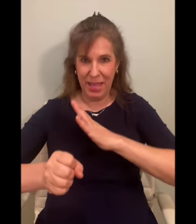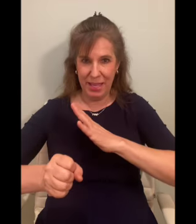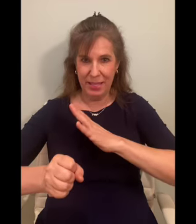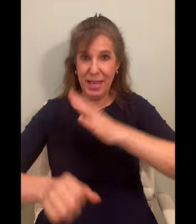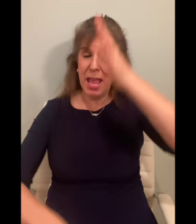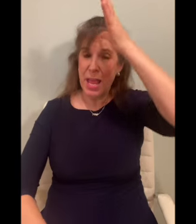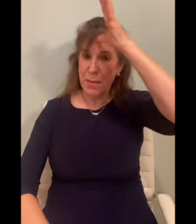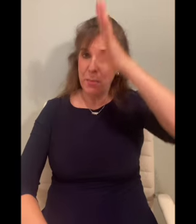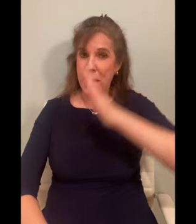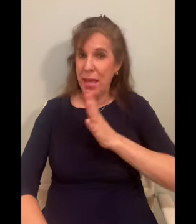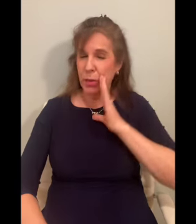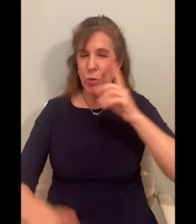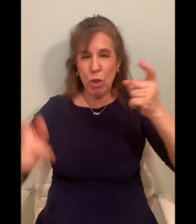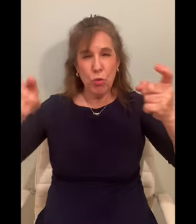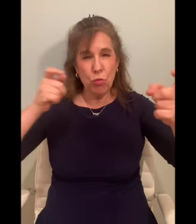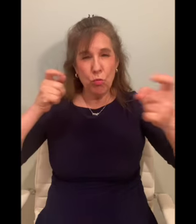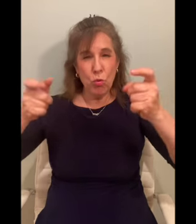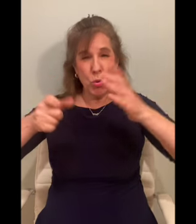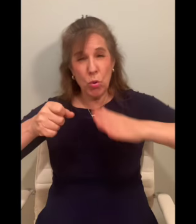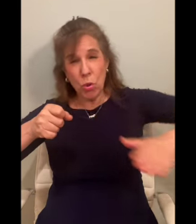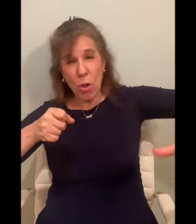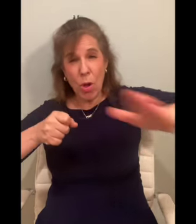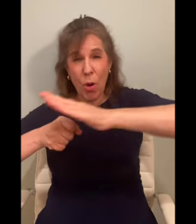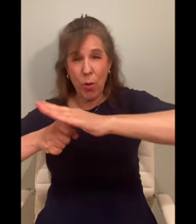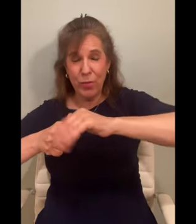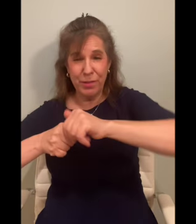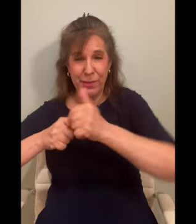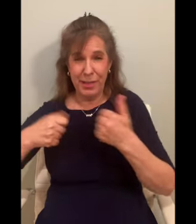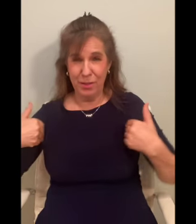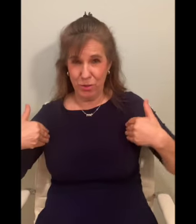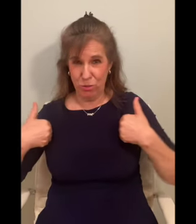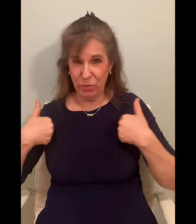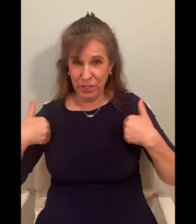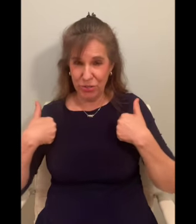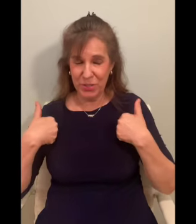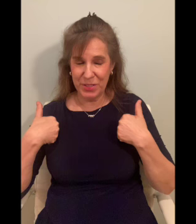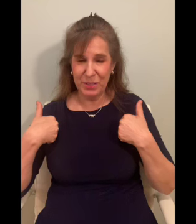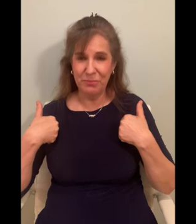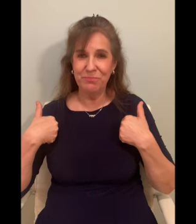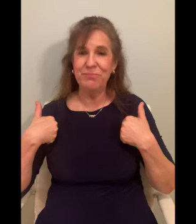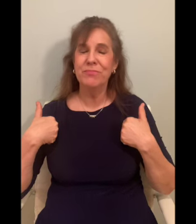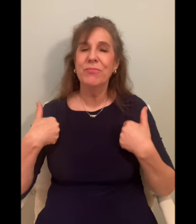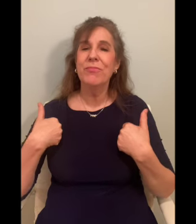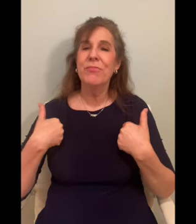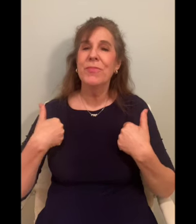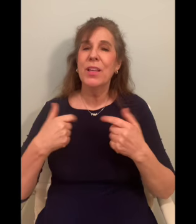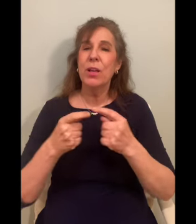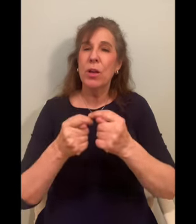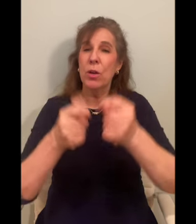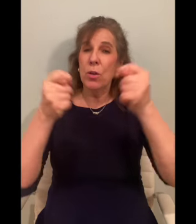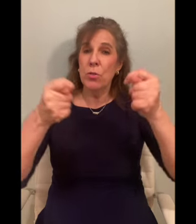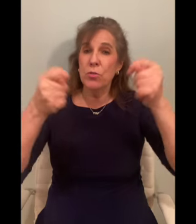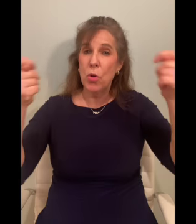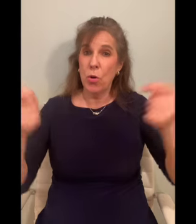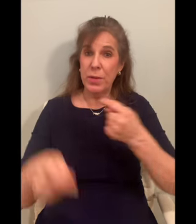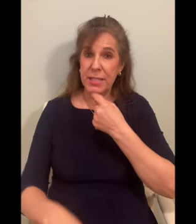the fish and all the chicken and everything, all the other creatures that we just created before. And it says that He created man as male